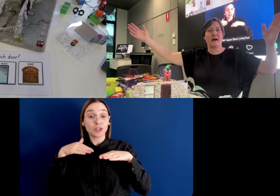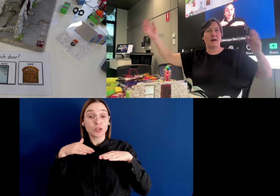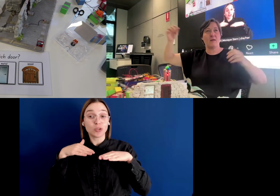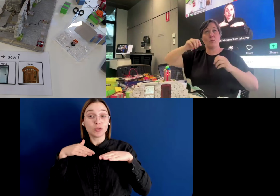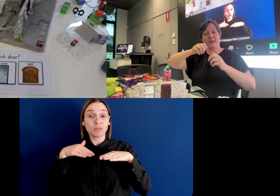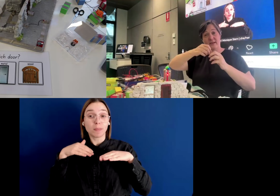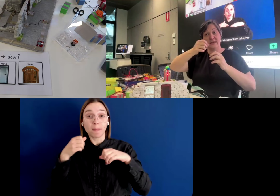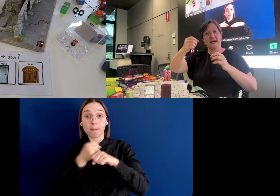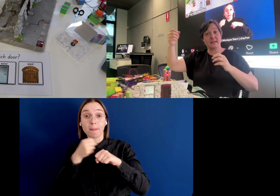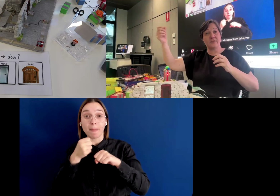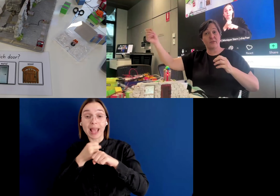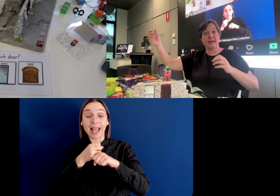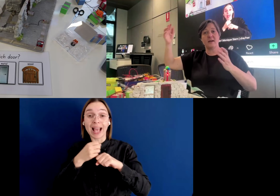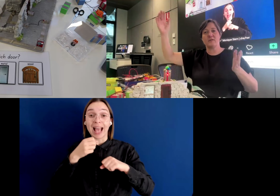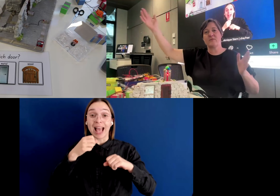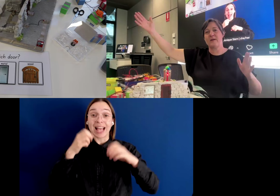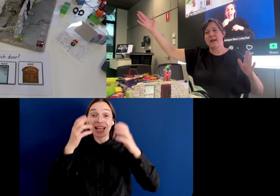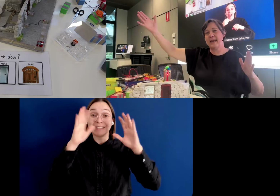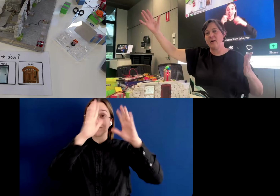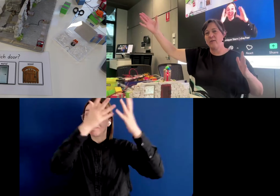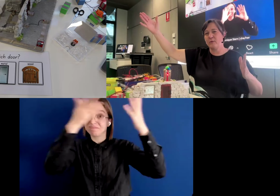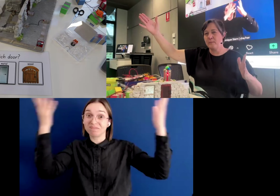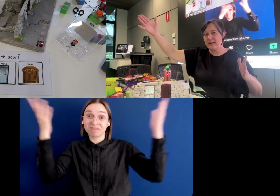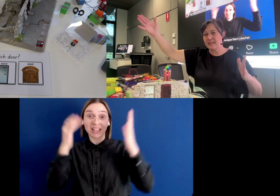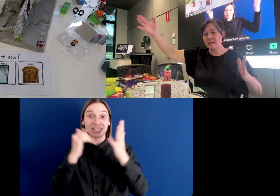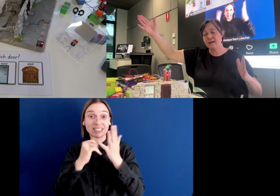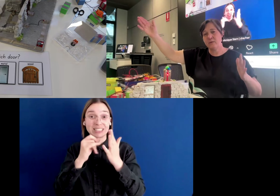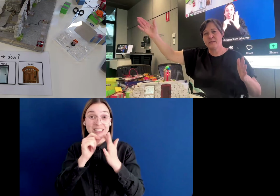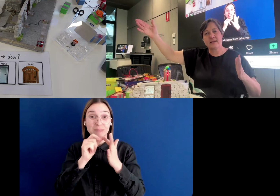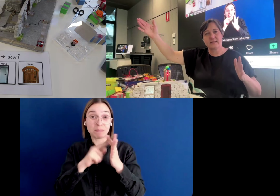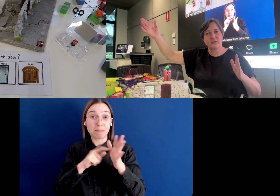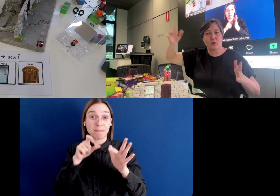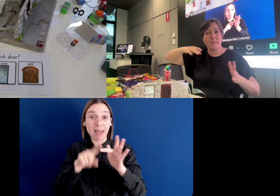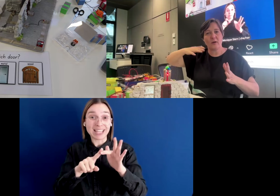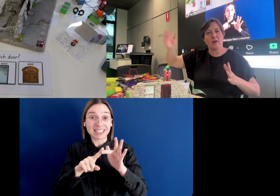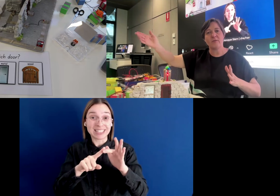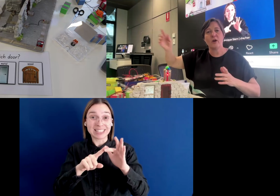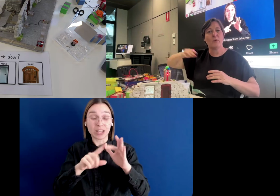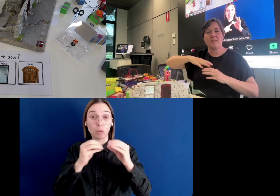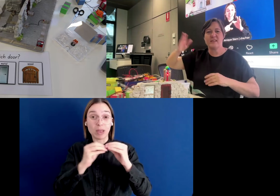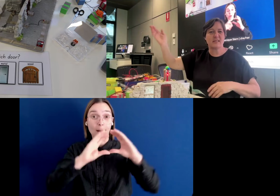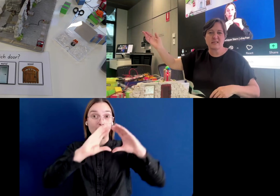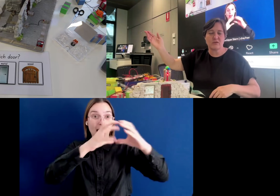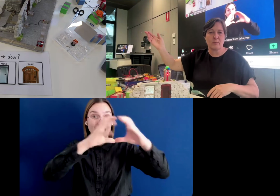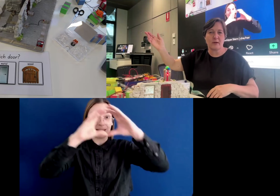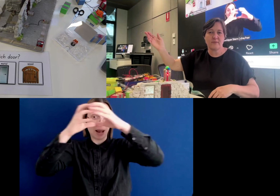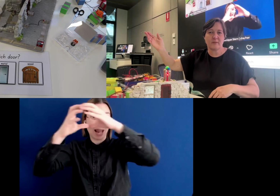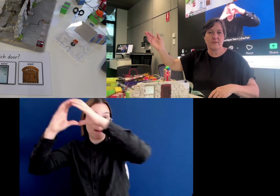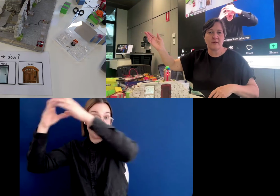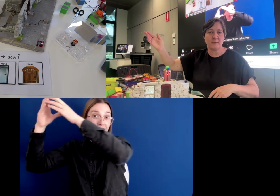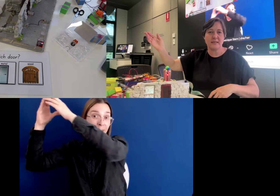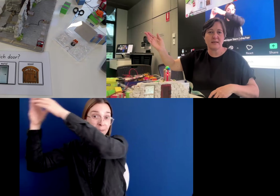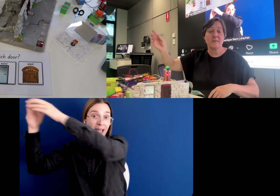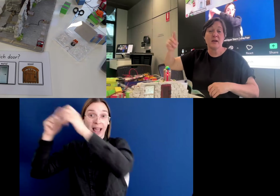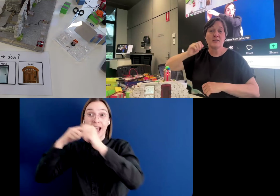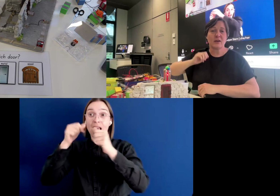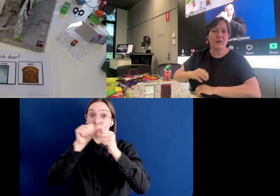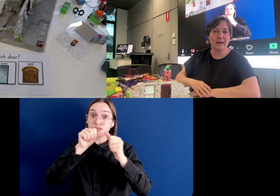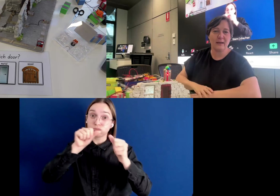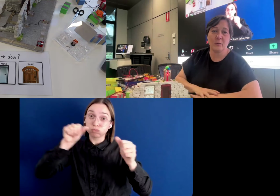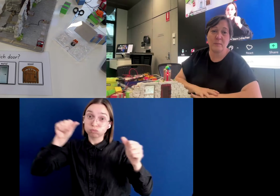and with conductive thread and I was finding over a meter, it was actually dropping off where this doesn't drop off over a